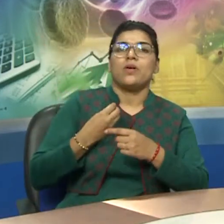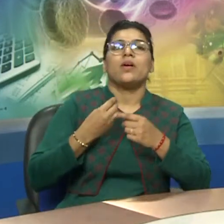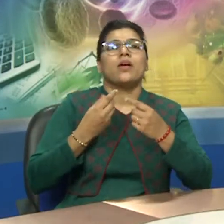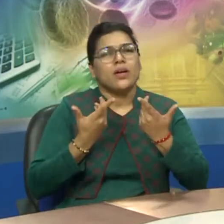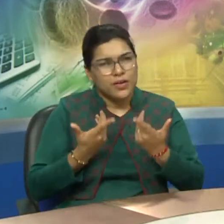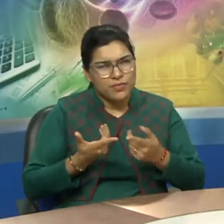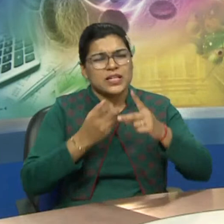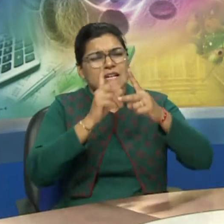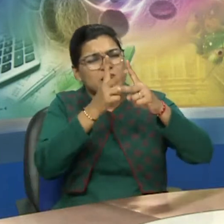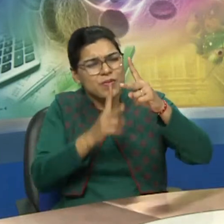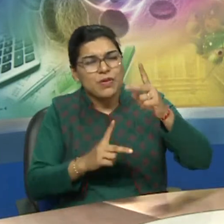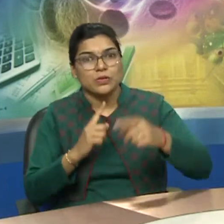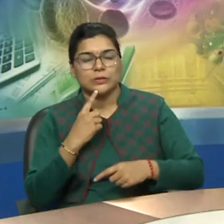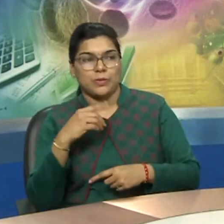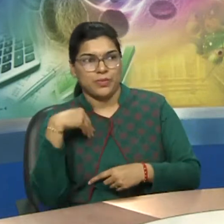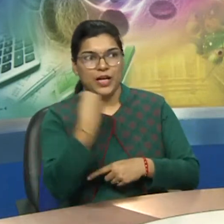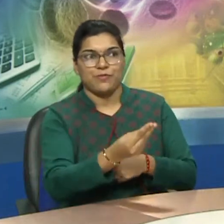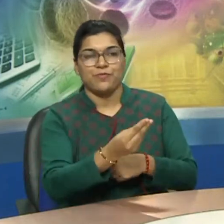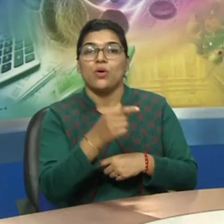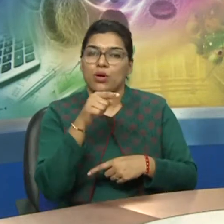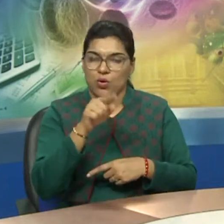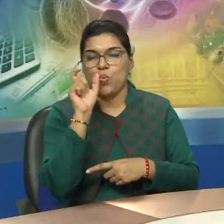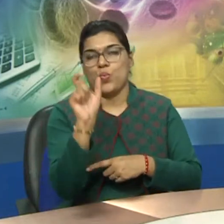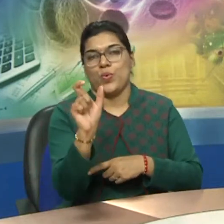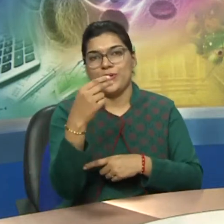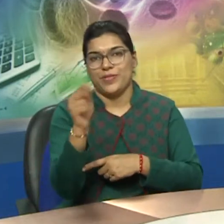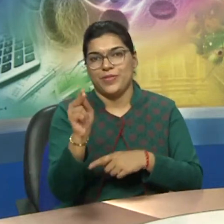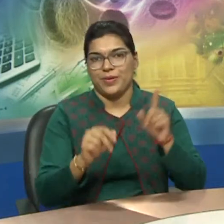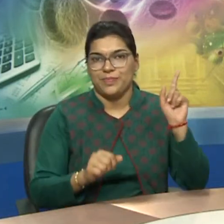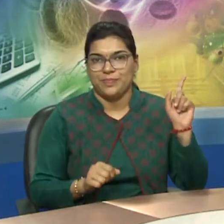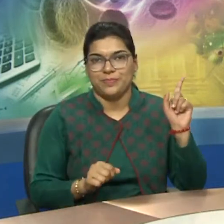person and orders him or her to be on time.